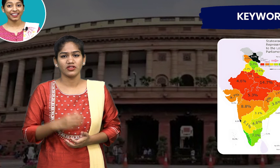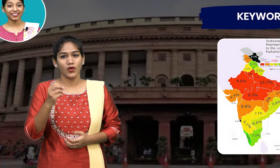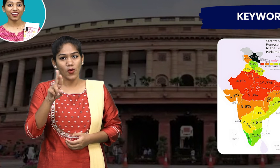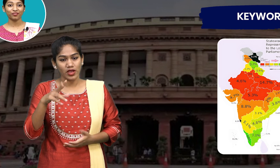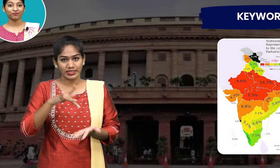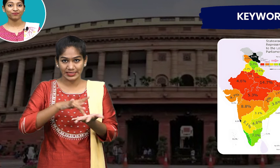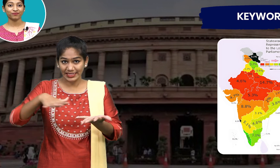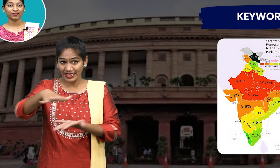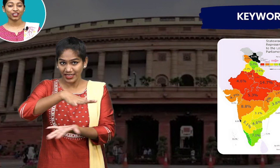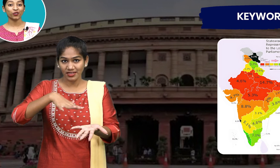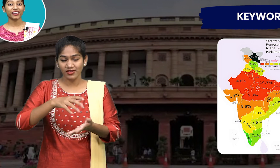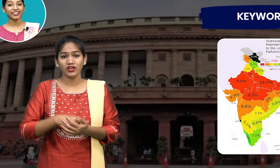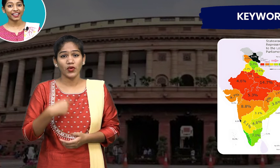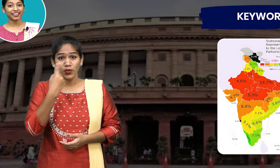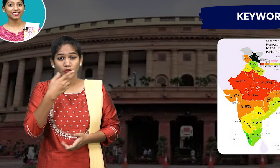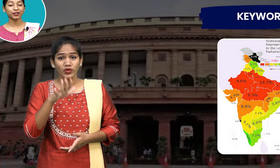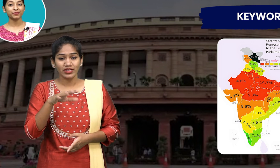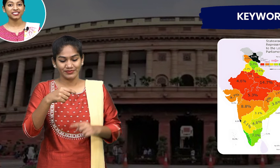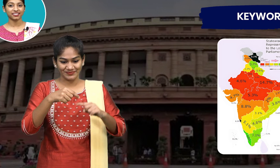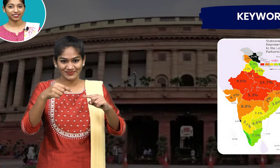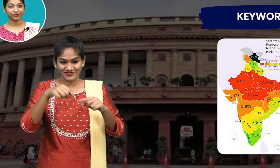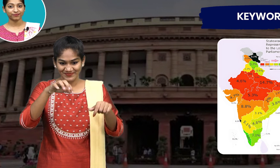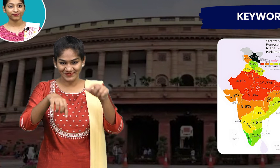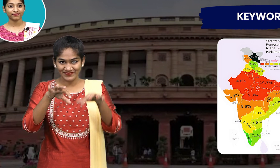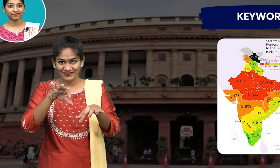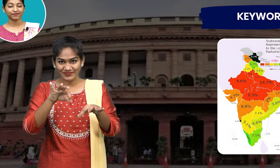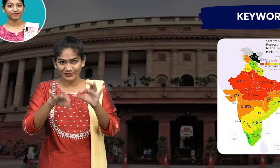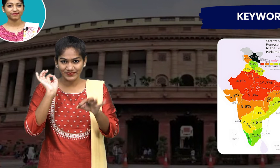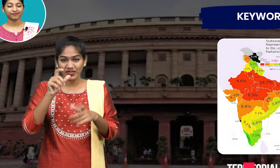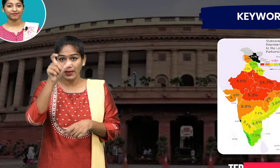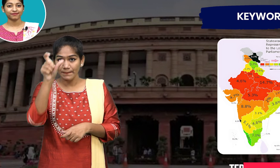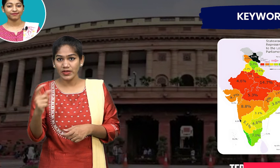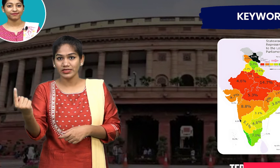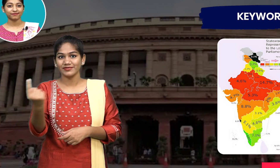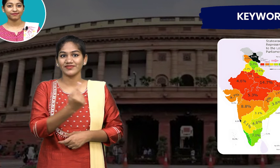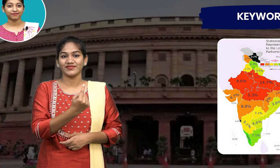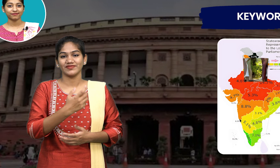or area who can elect a person.